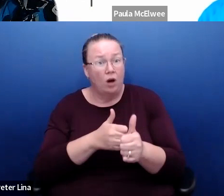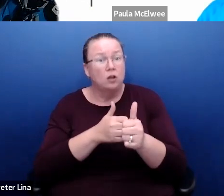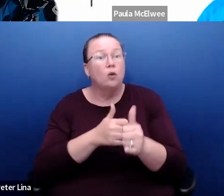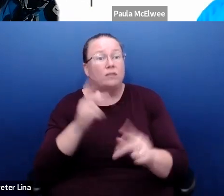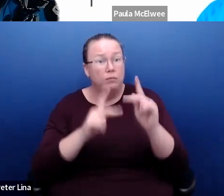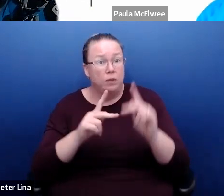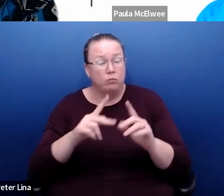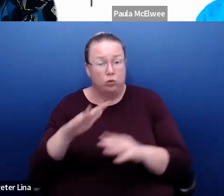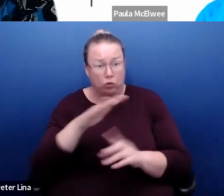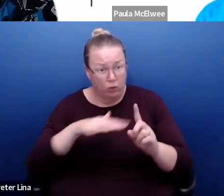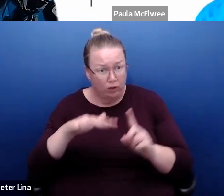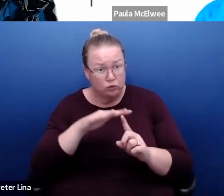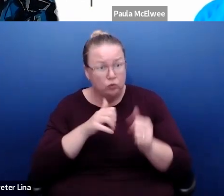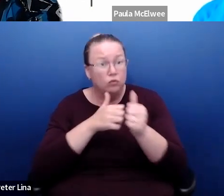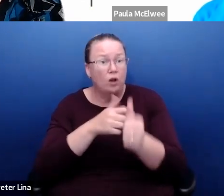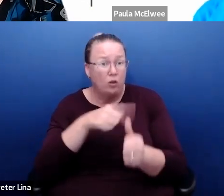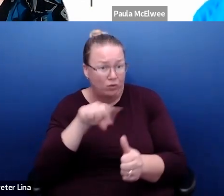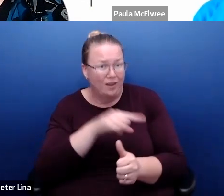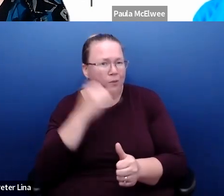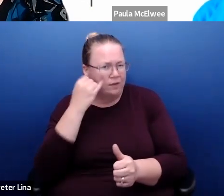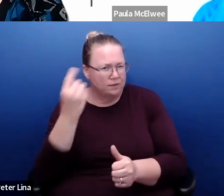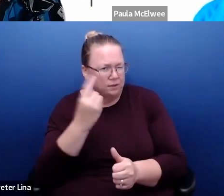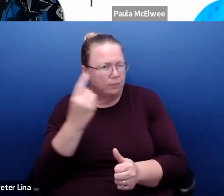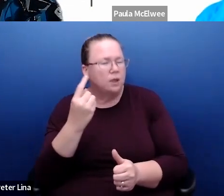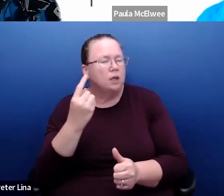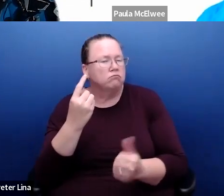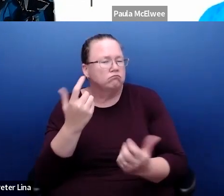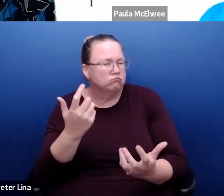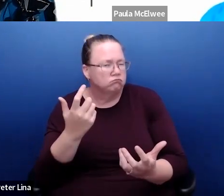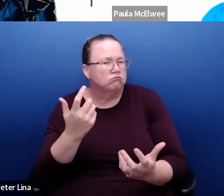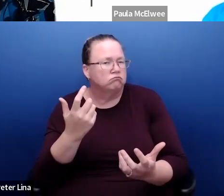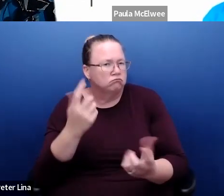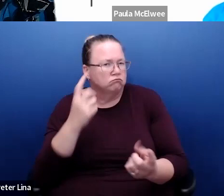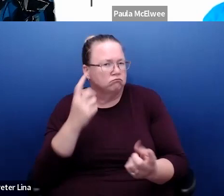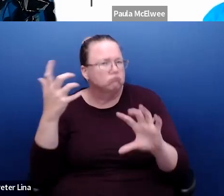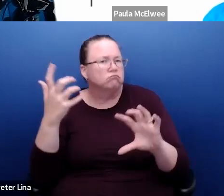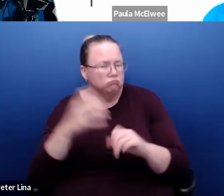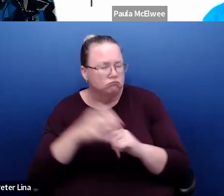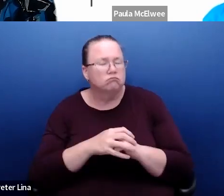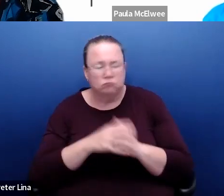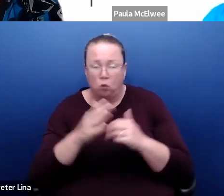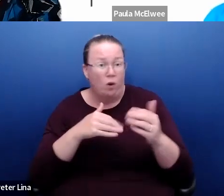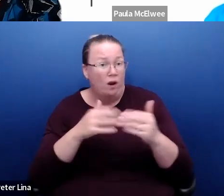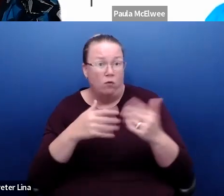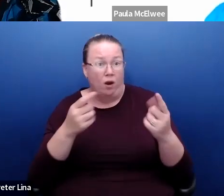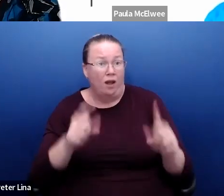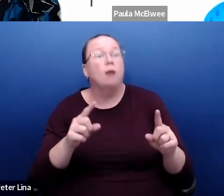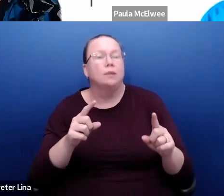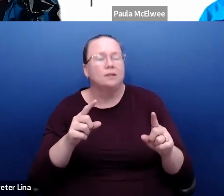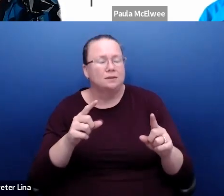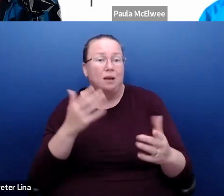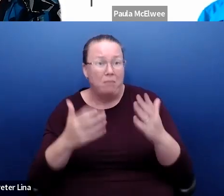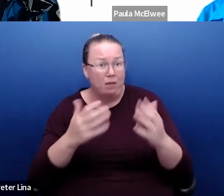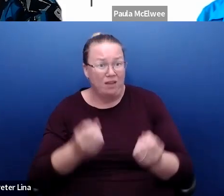people around you, if anything goes, you know, goes wrong, whatever that is, it might